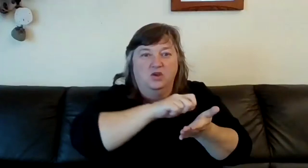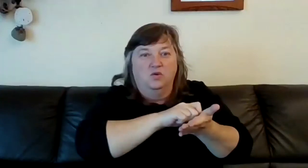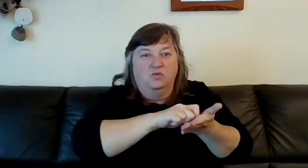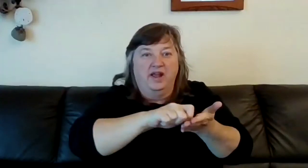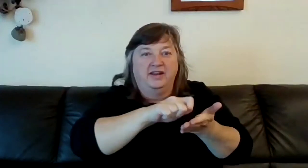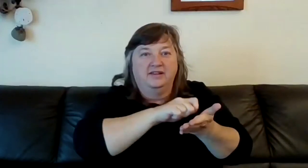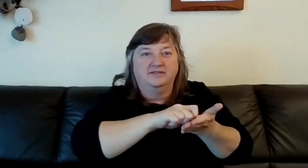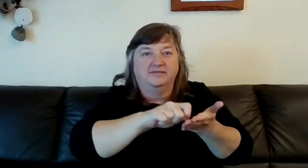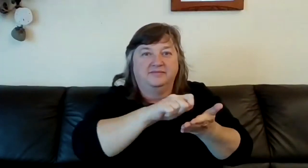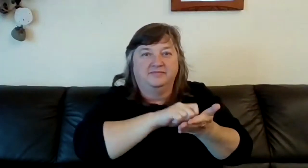writing,